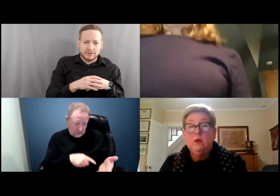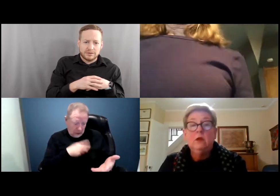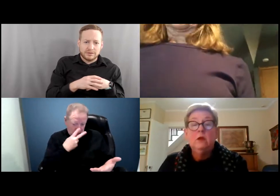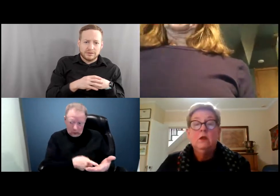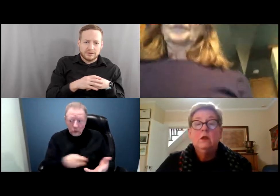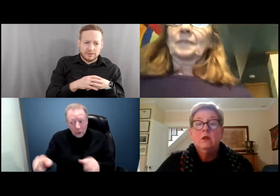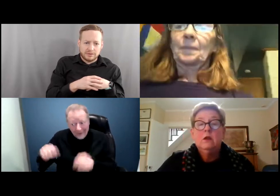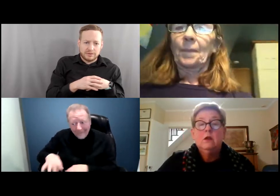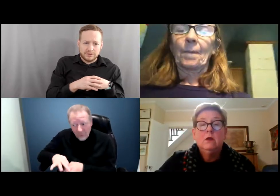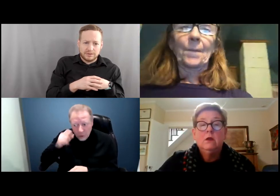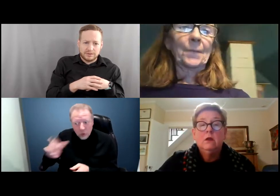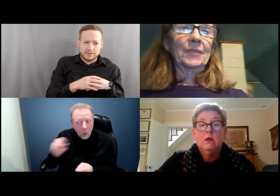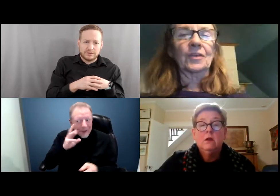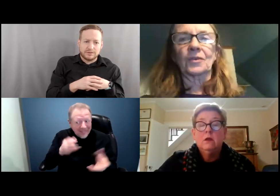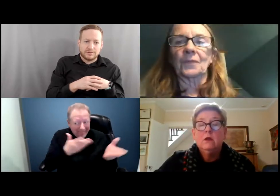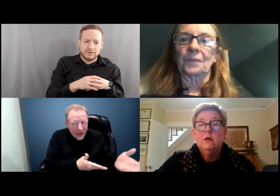vote.